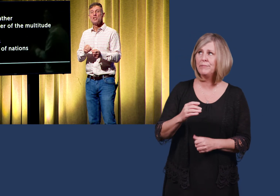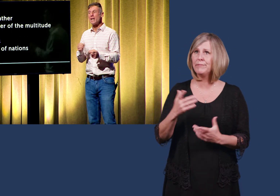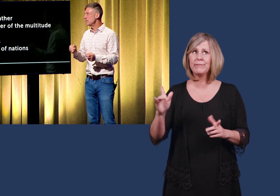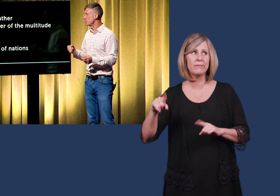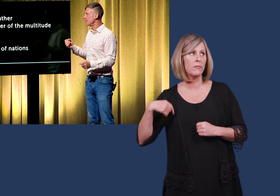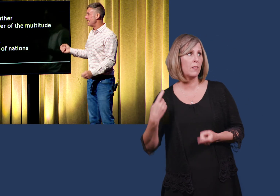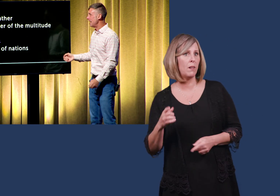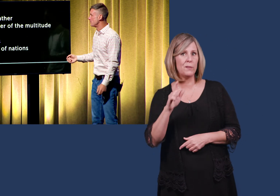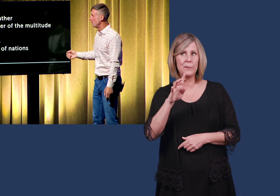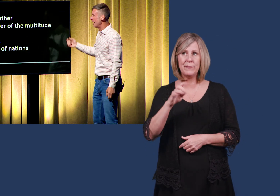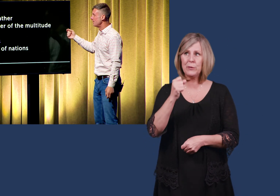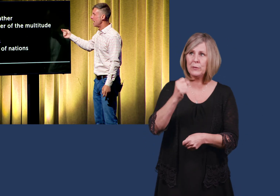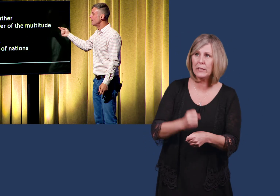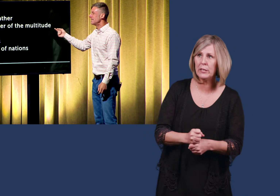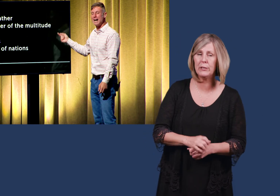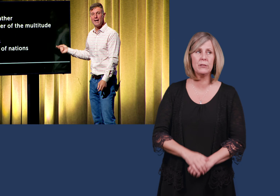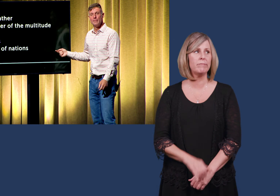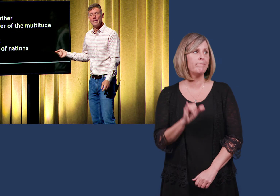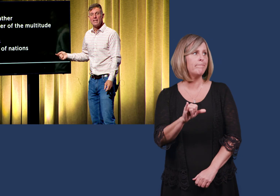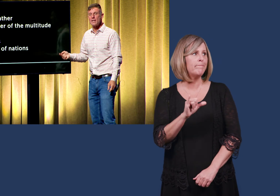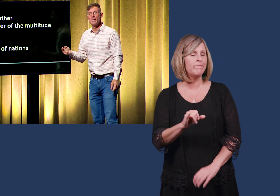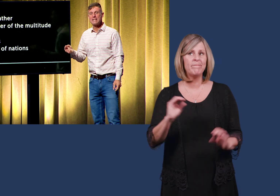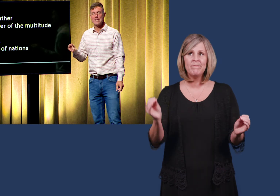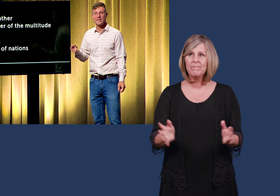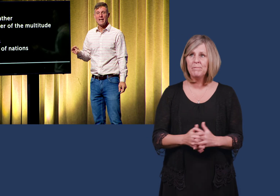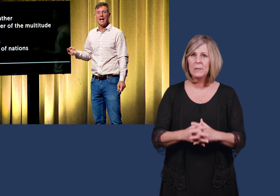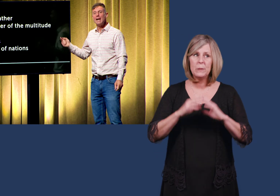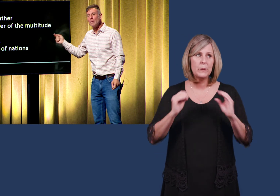has changed their name. So every time